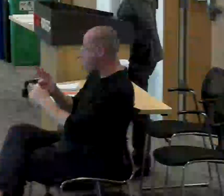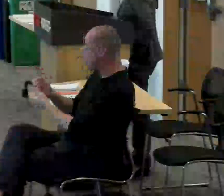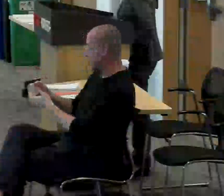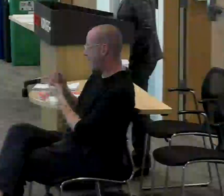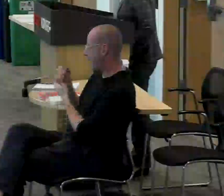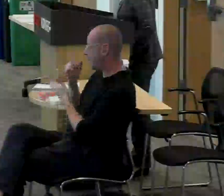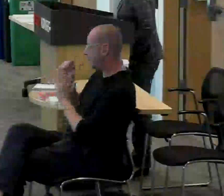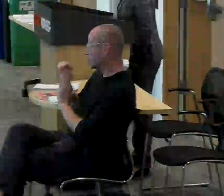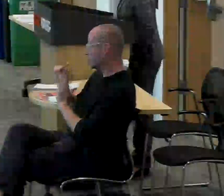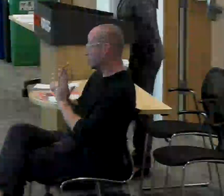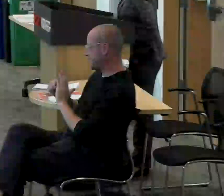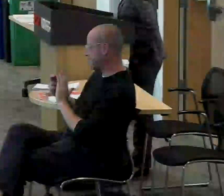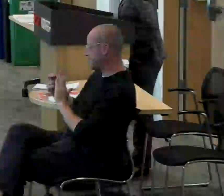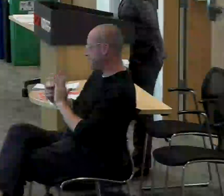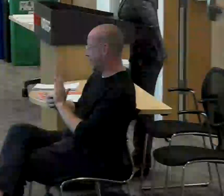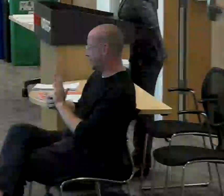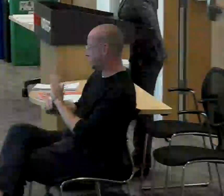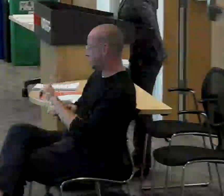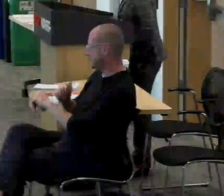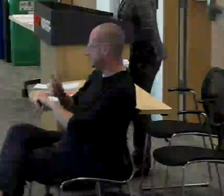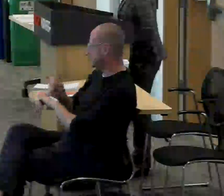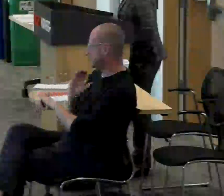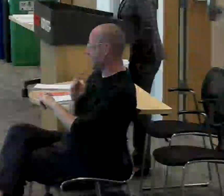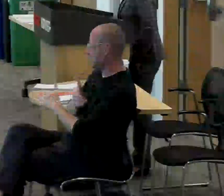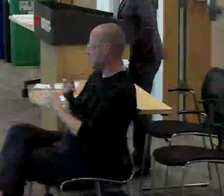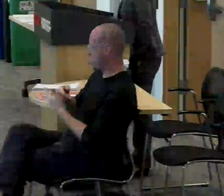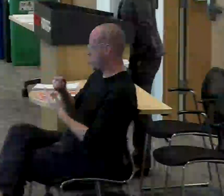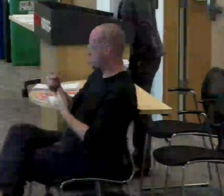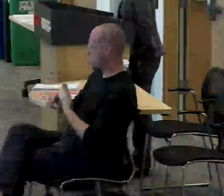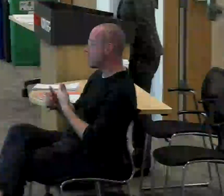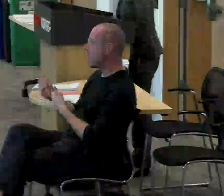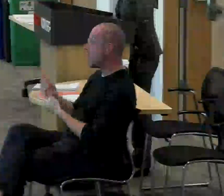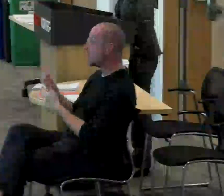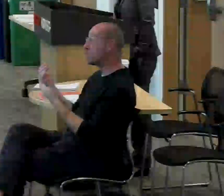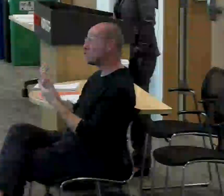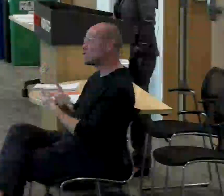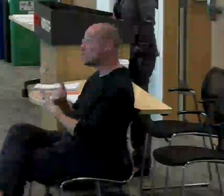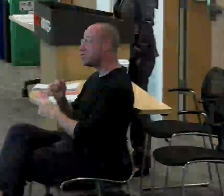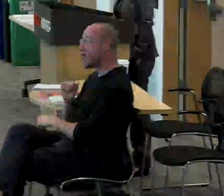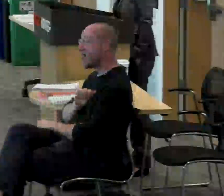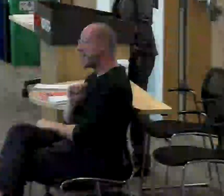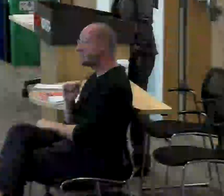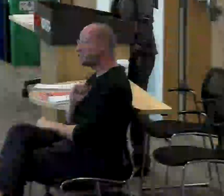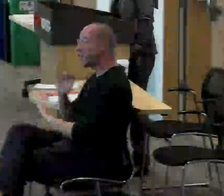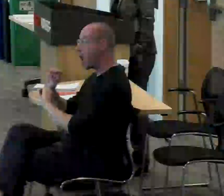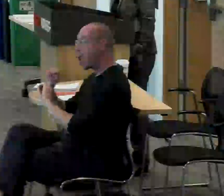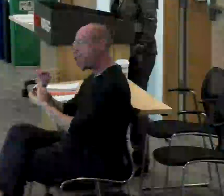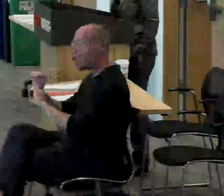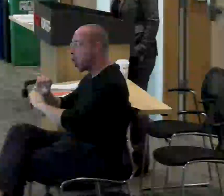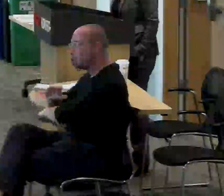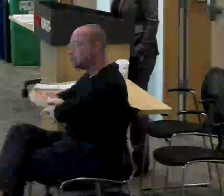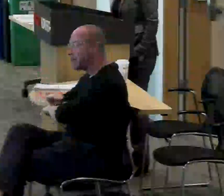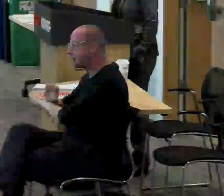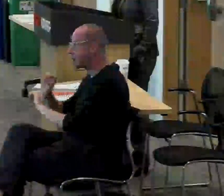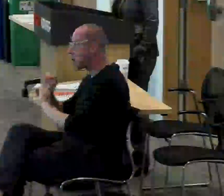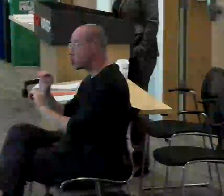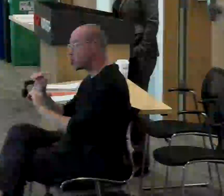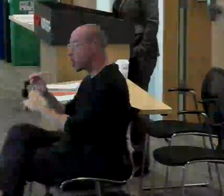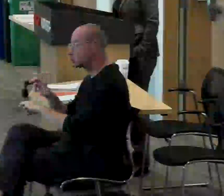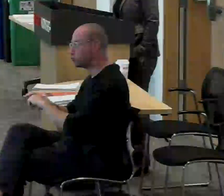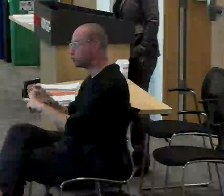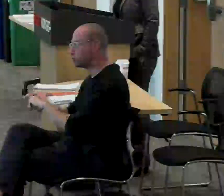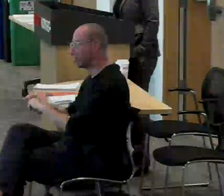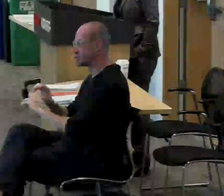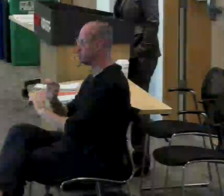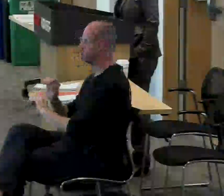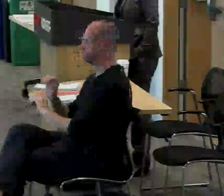state regulations. As a brand new state agency, we didn't even have desks or chairs, let alone state regs, right? And what they ended